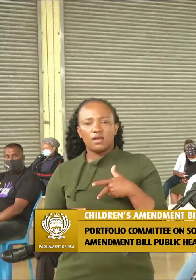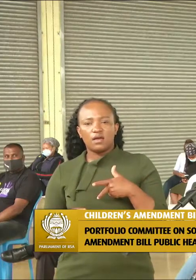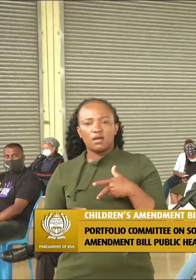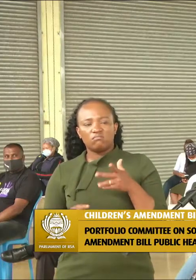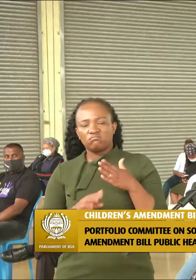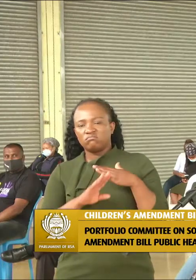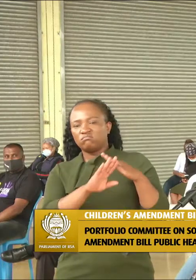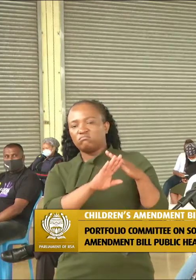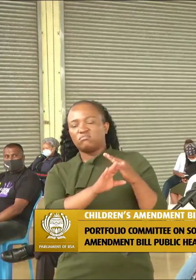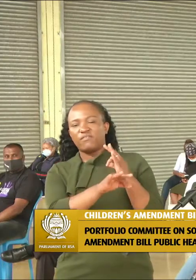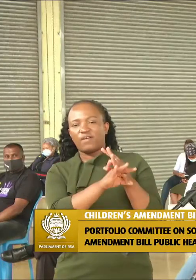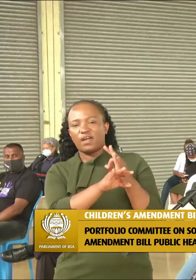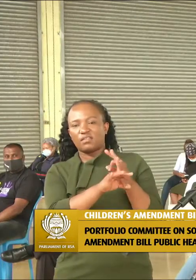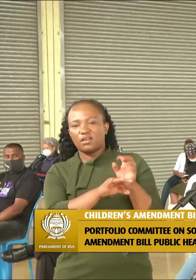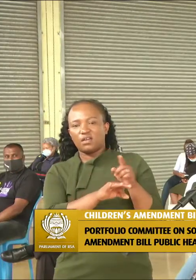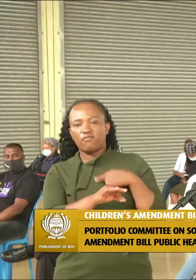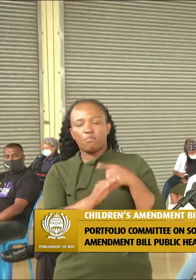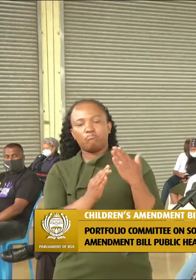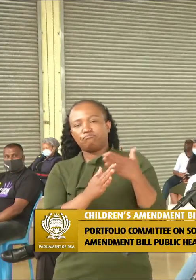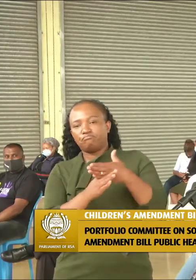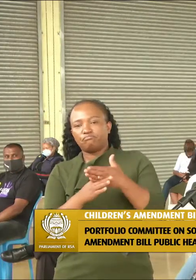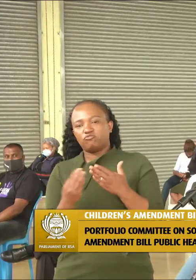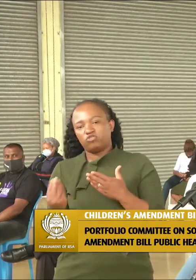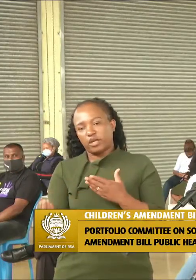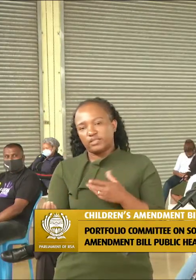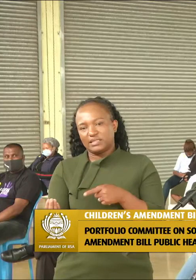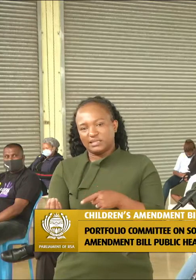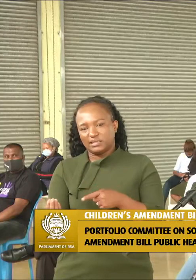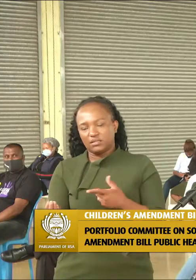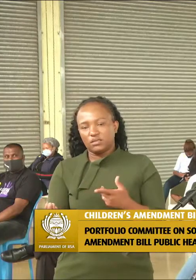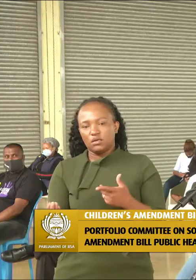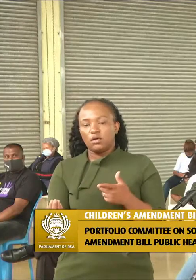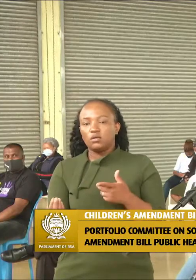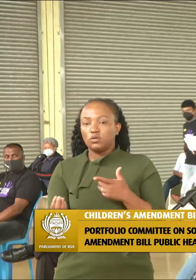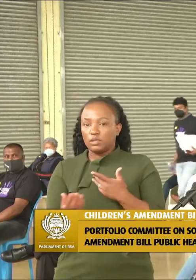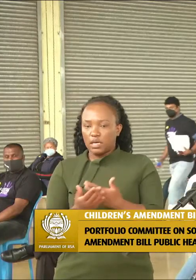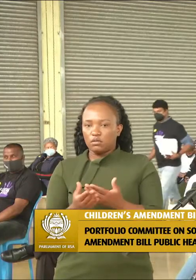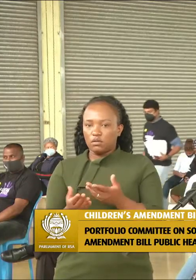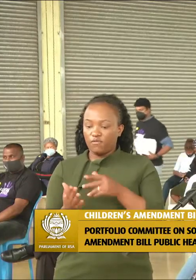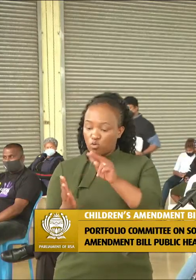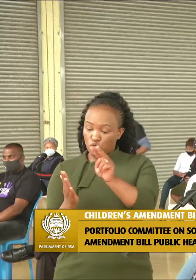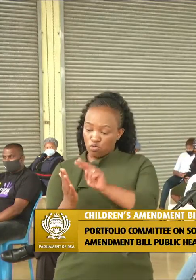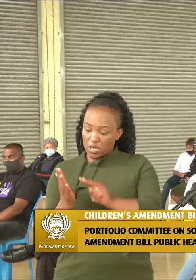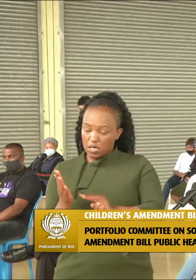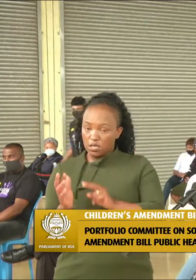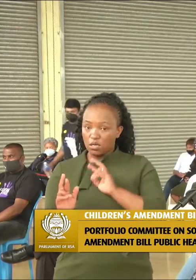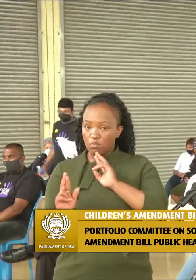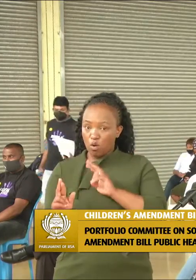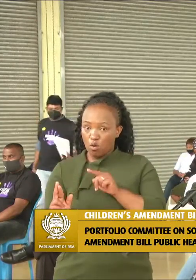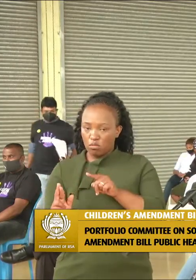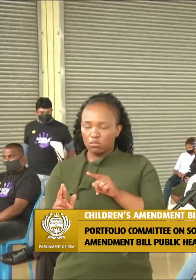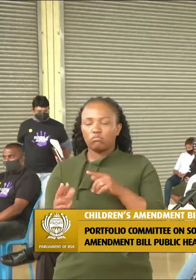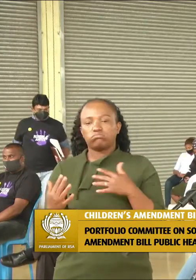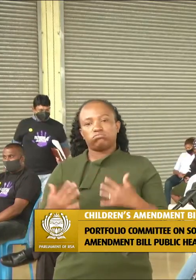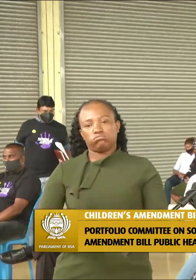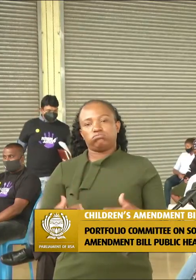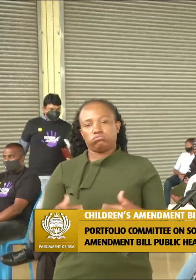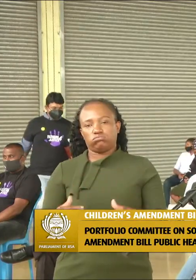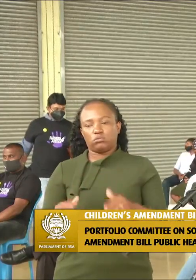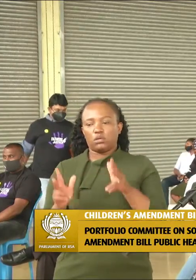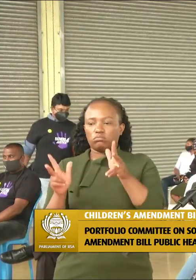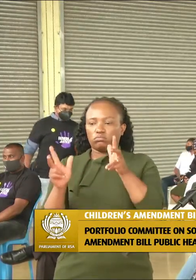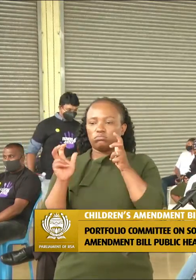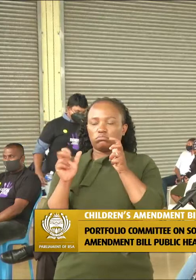formally defines it as well. So I think the committee can get value from that report. Ngicabanga ukuthi ikomiti uma lingake libheke